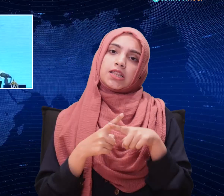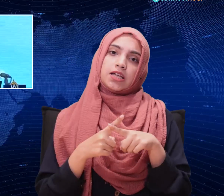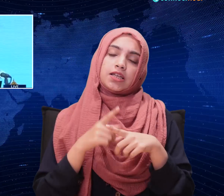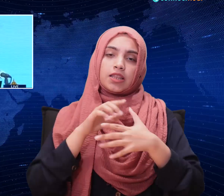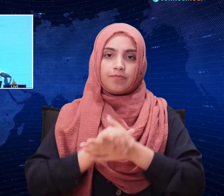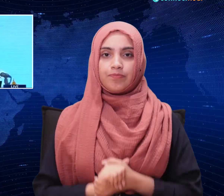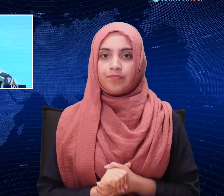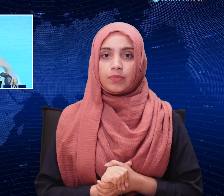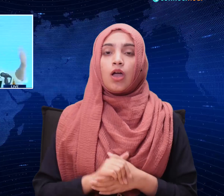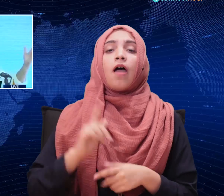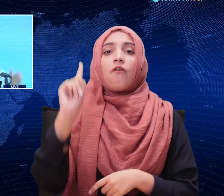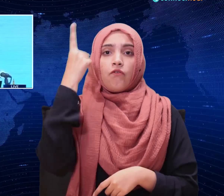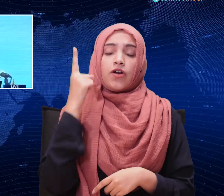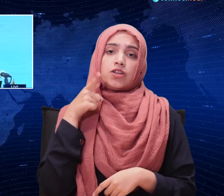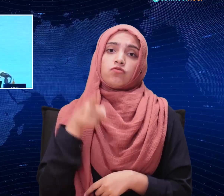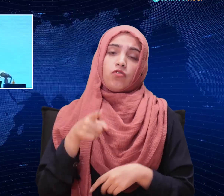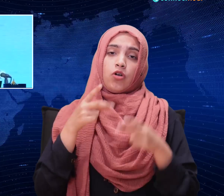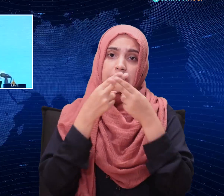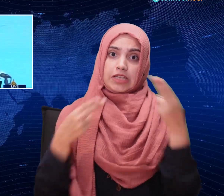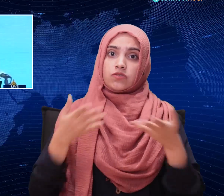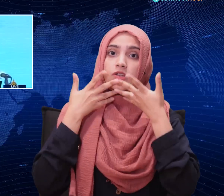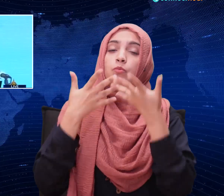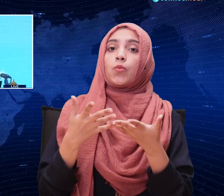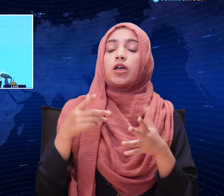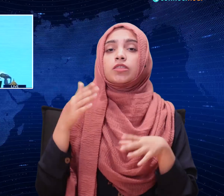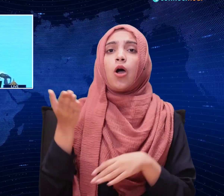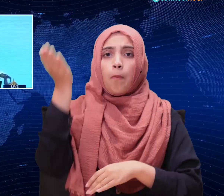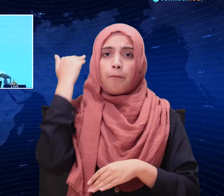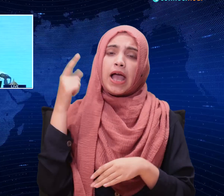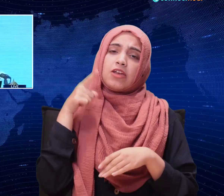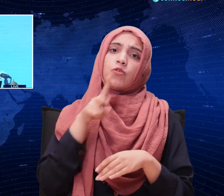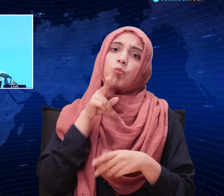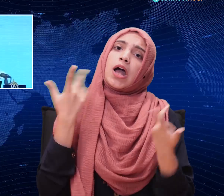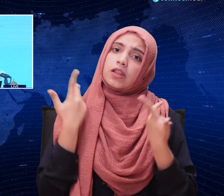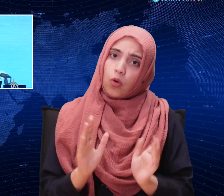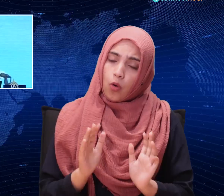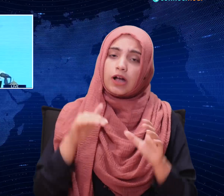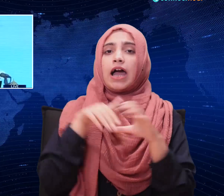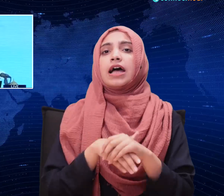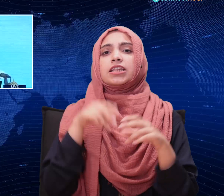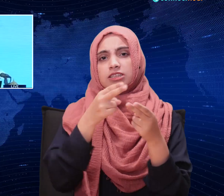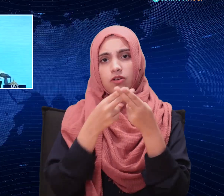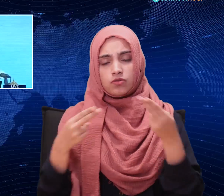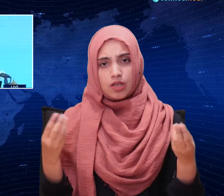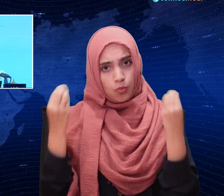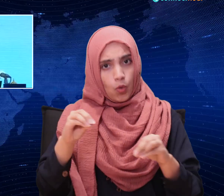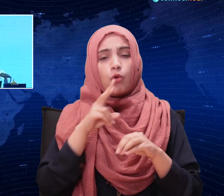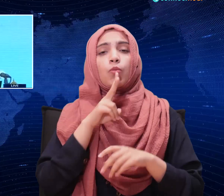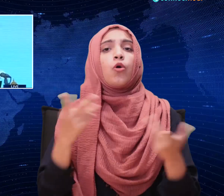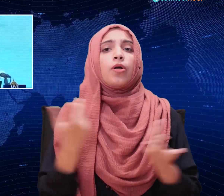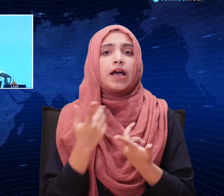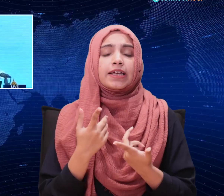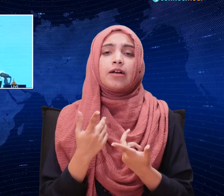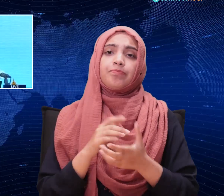In his first public remarks since the August 14 incident that sparked outrage across the country, the Premier